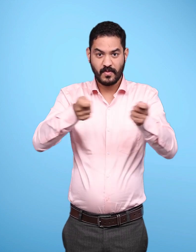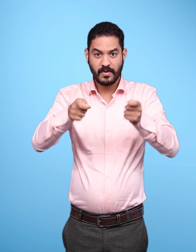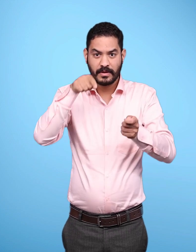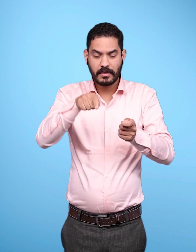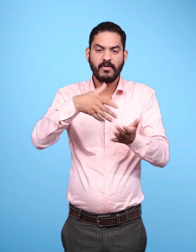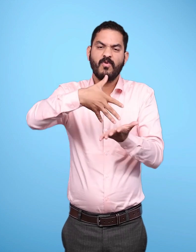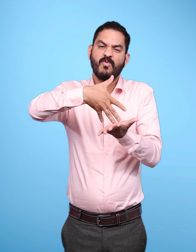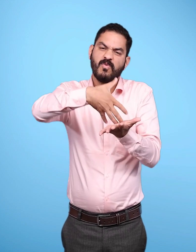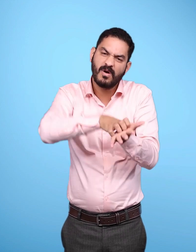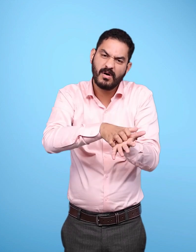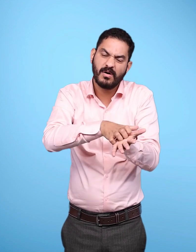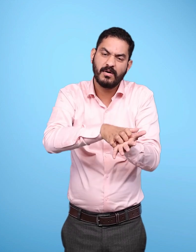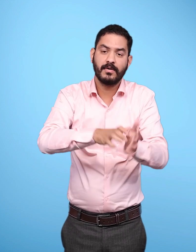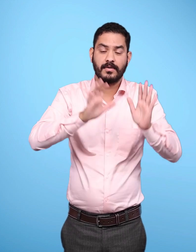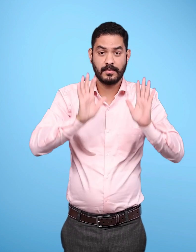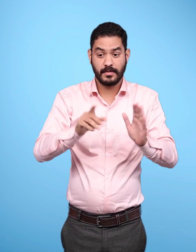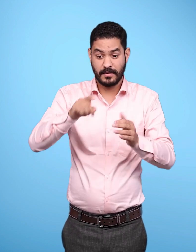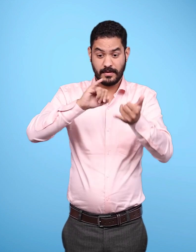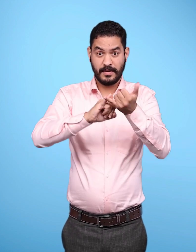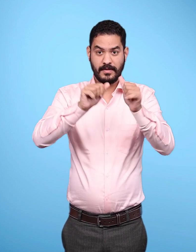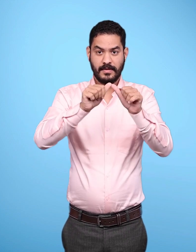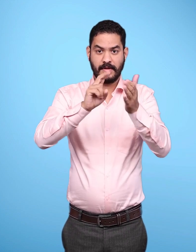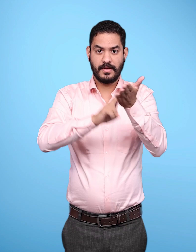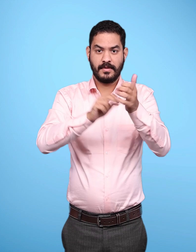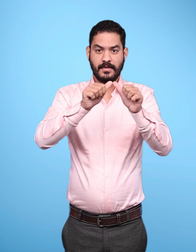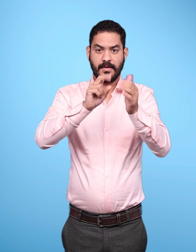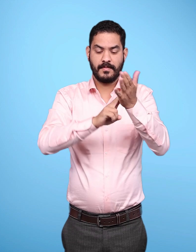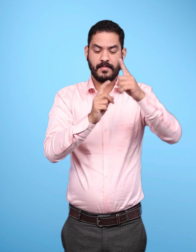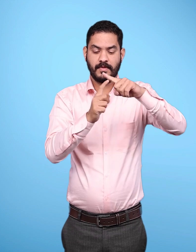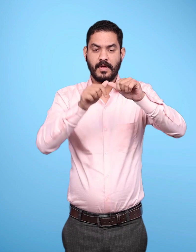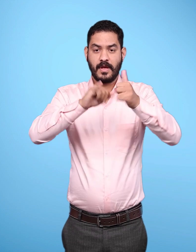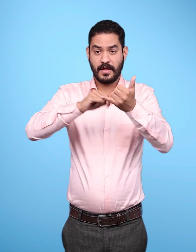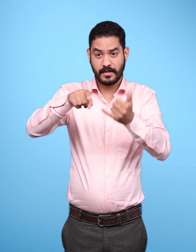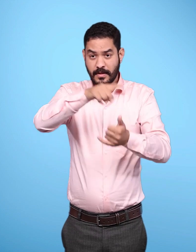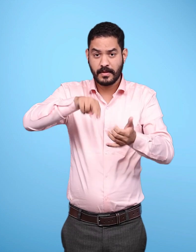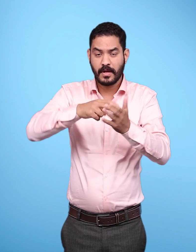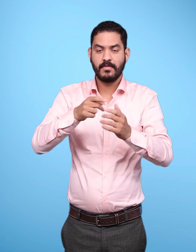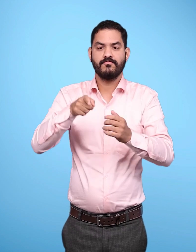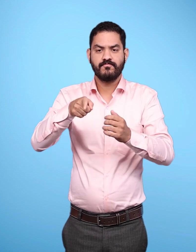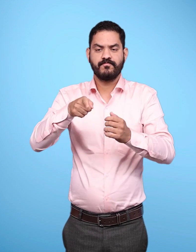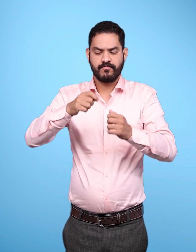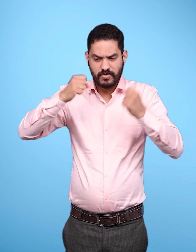Whenever the ruler was weak, Samants tried to become independent.